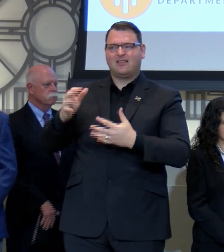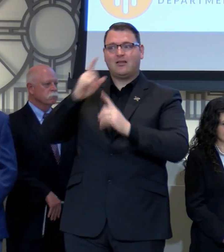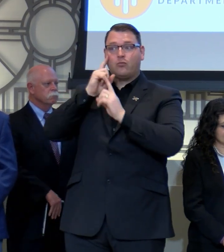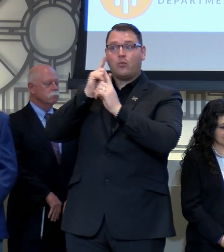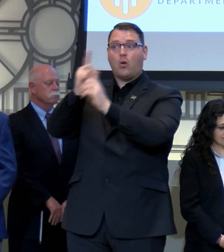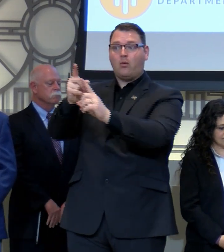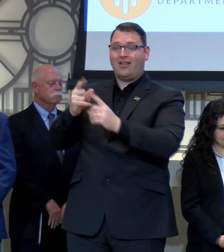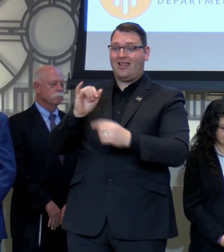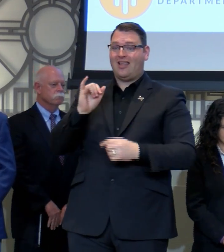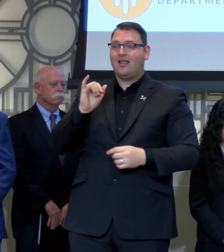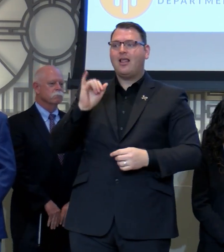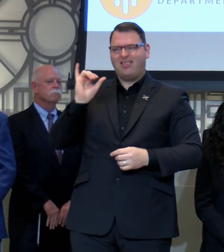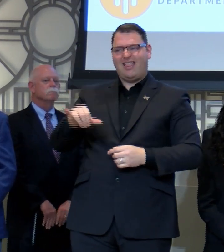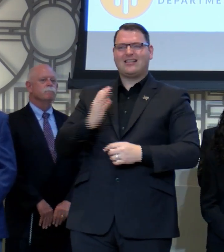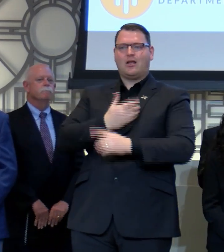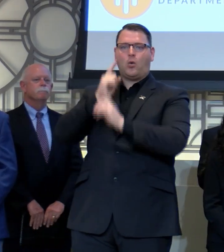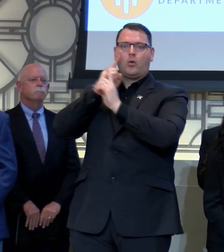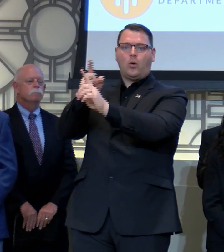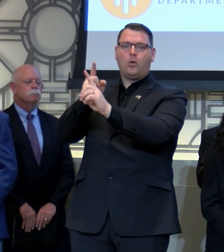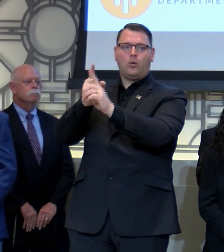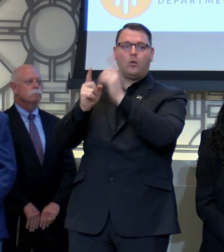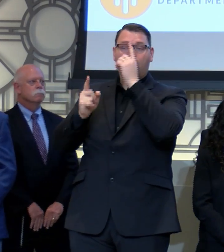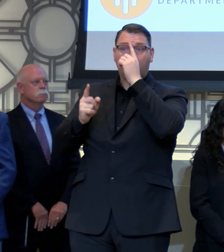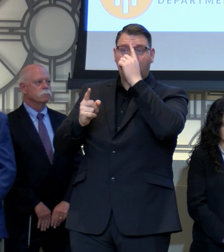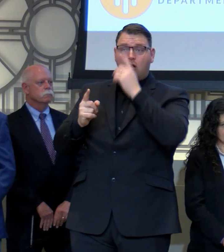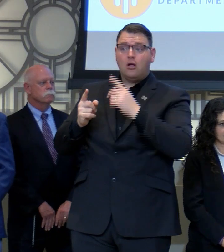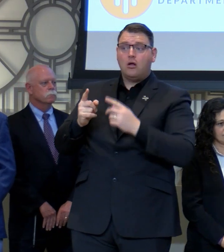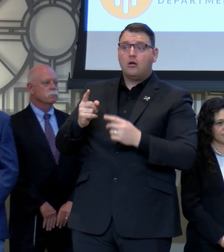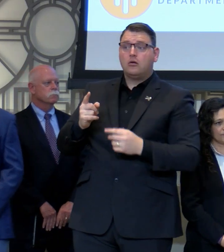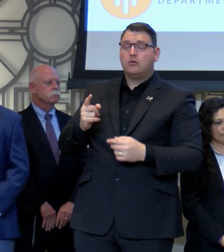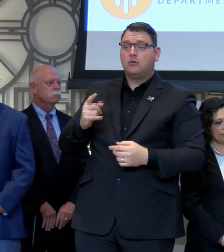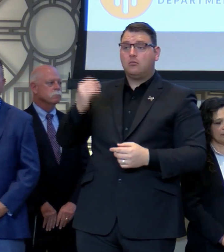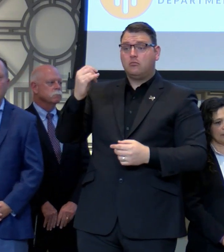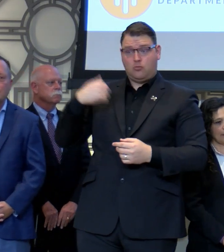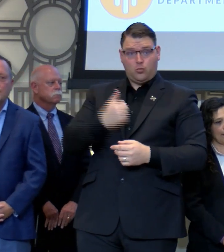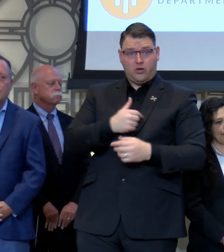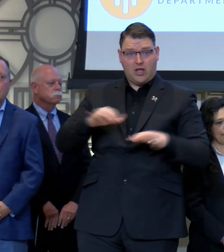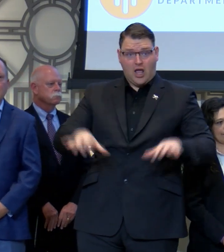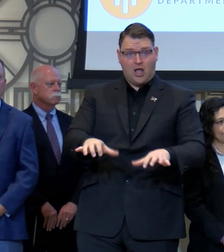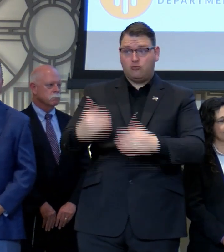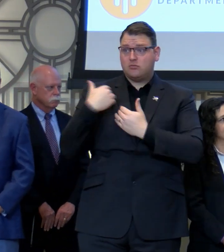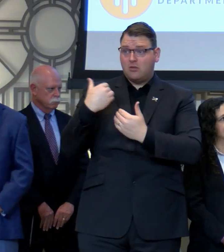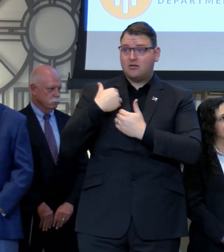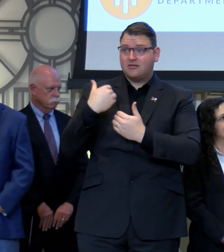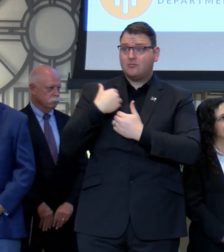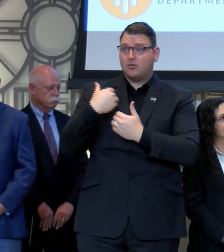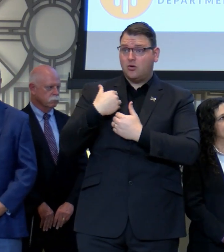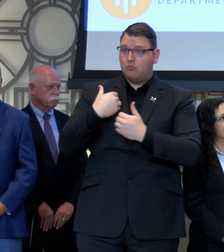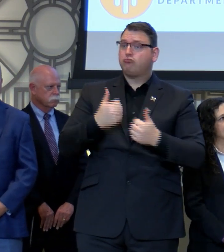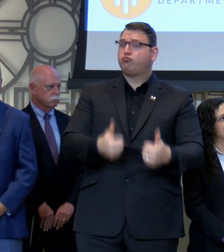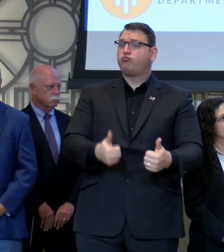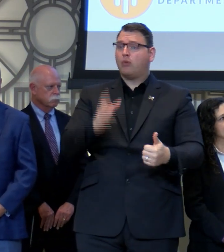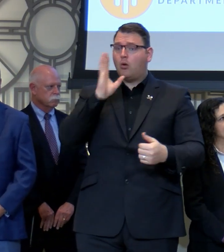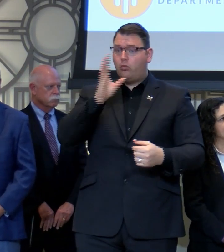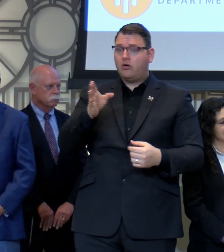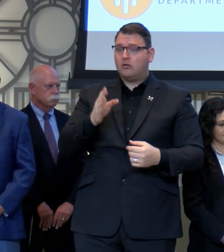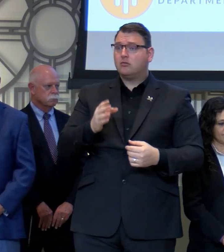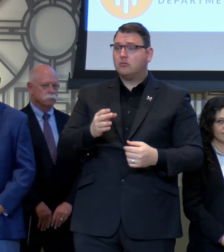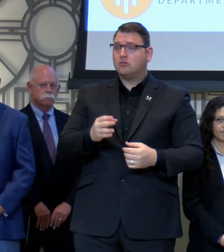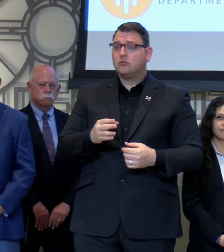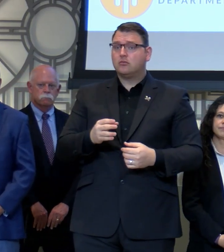And so if we act responsibly, we will extend this for a longer period of time, which doesn't sound like fun, but it is